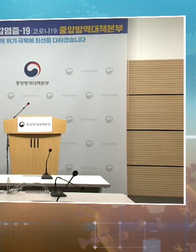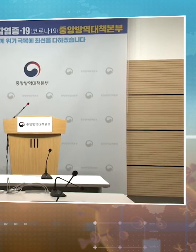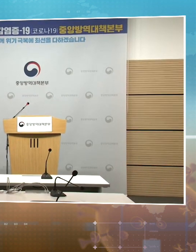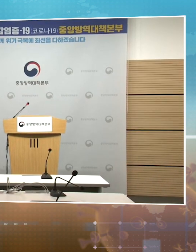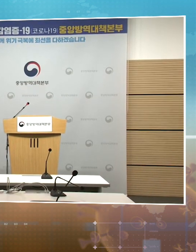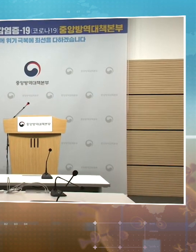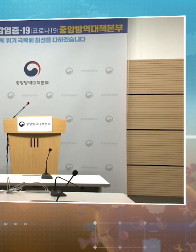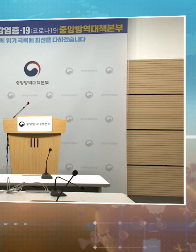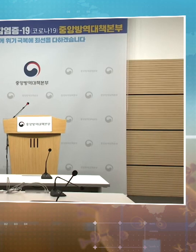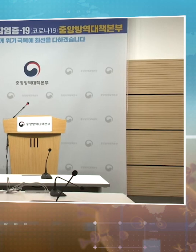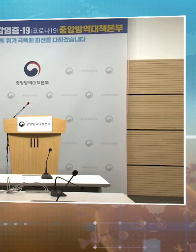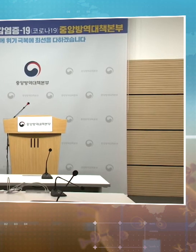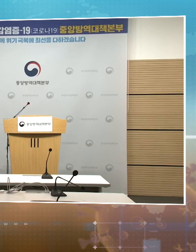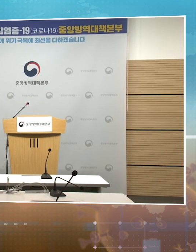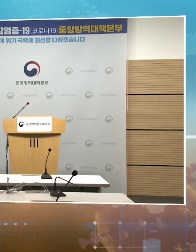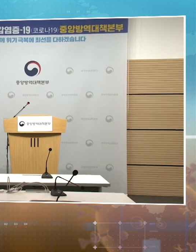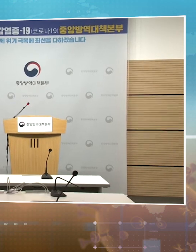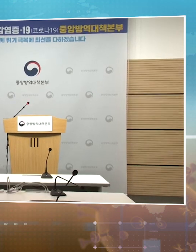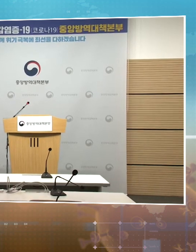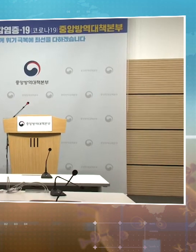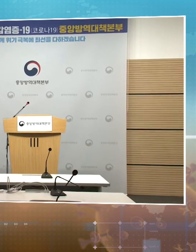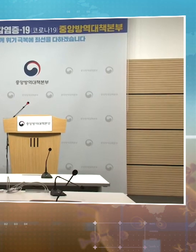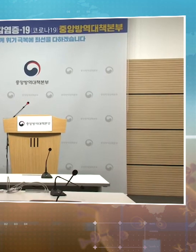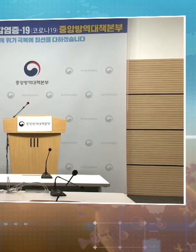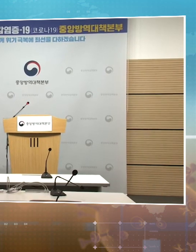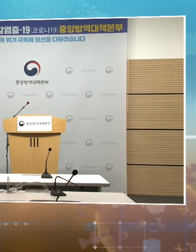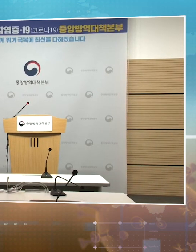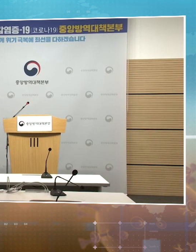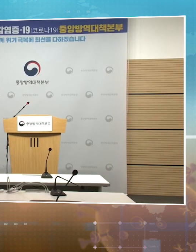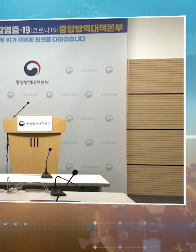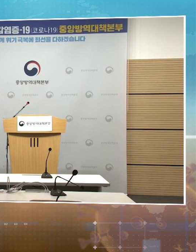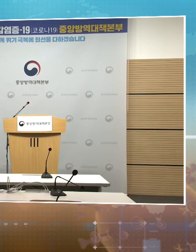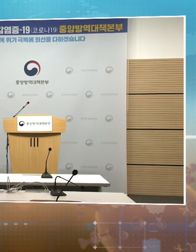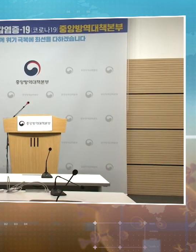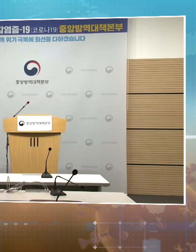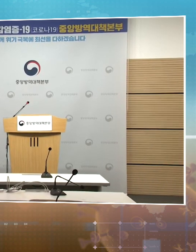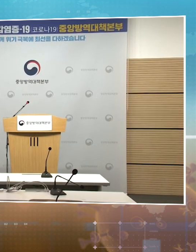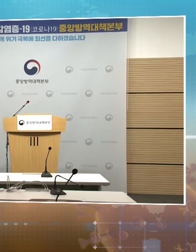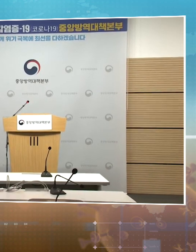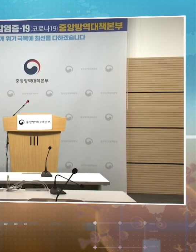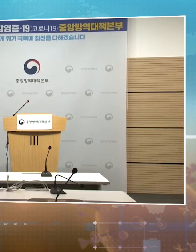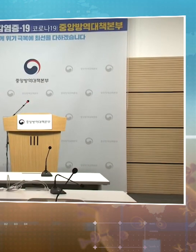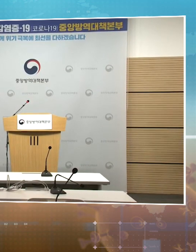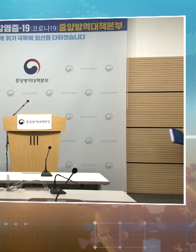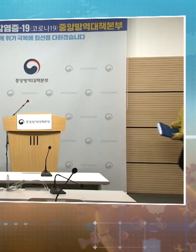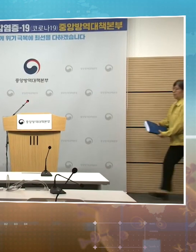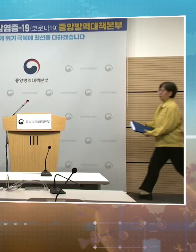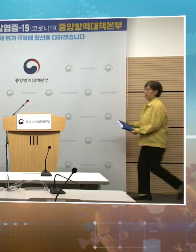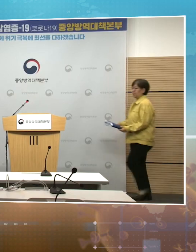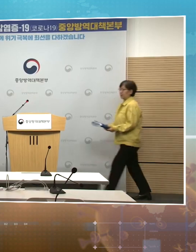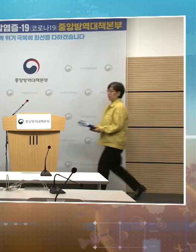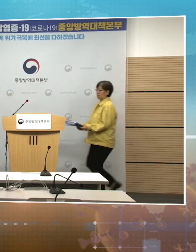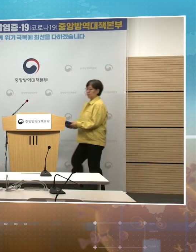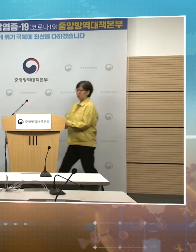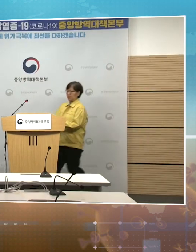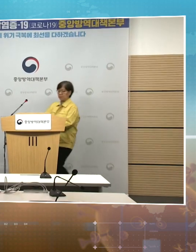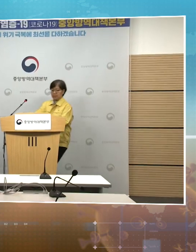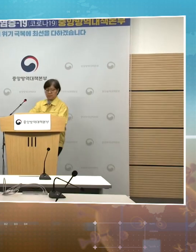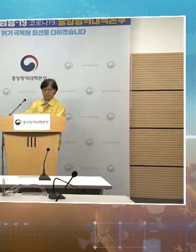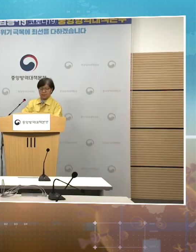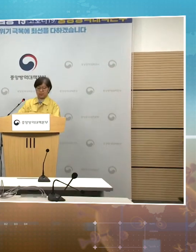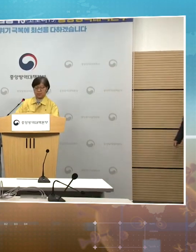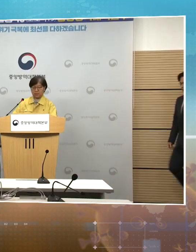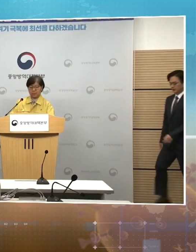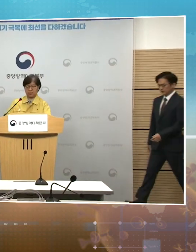tested. Also this past weekend, officials imposed an administrative order on all nightlife